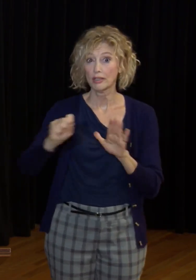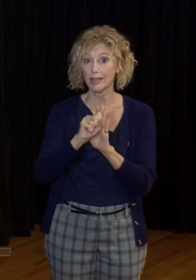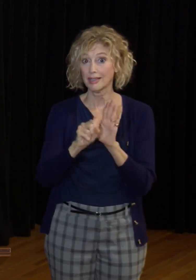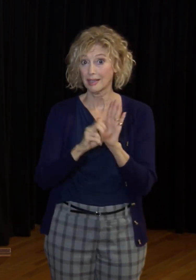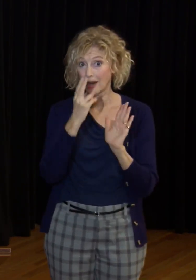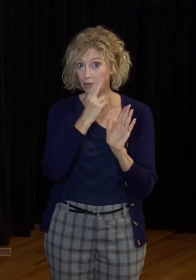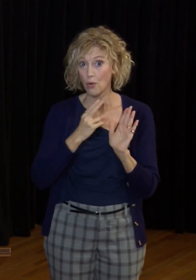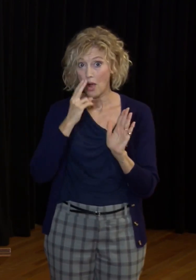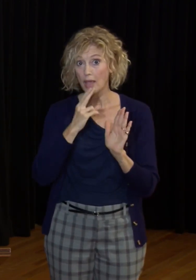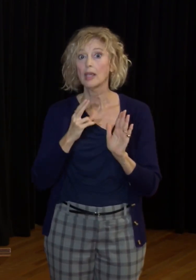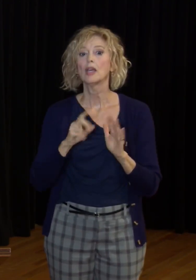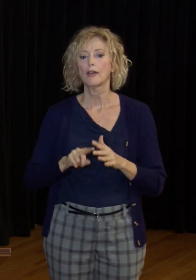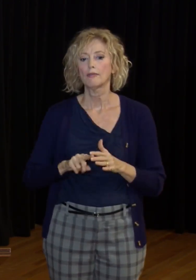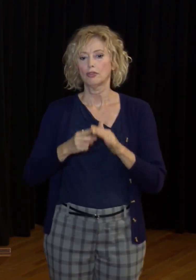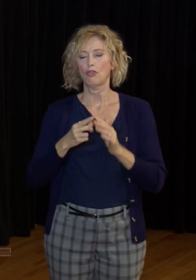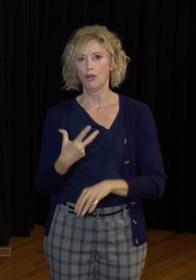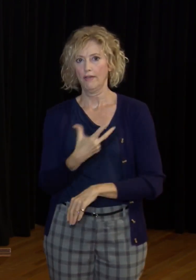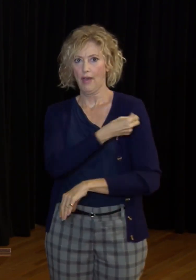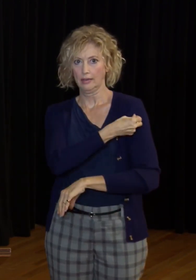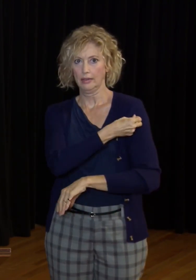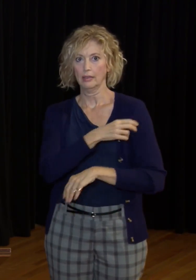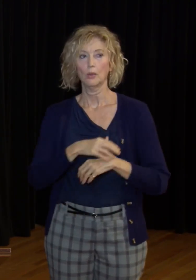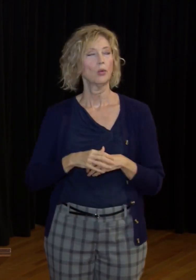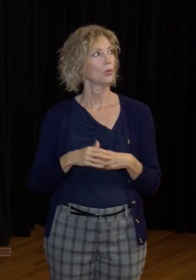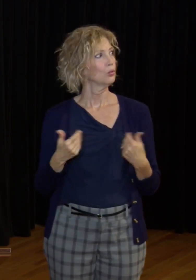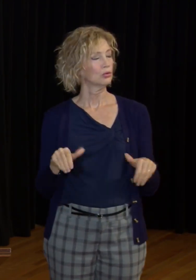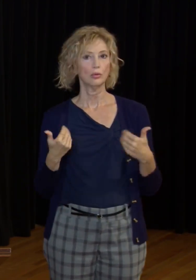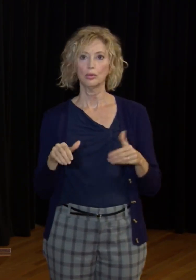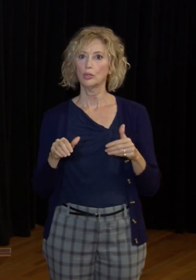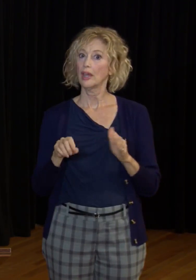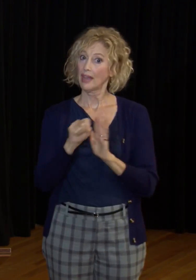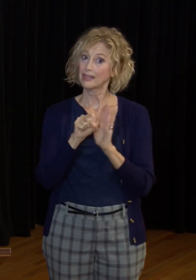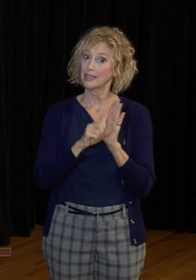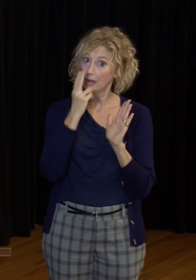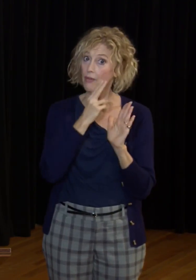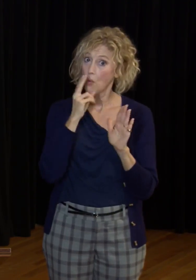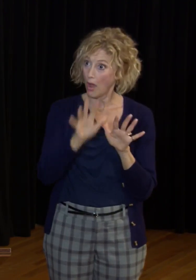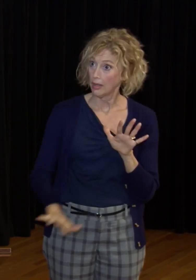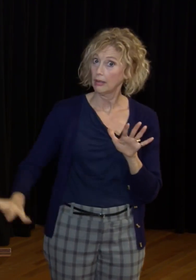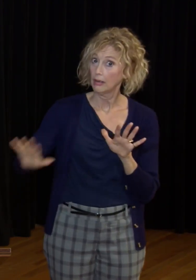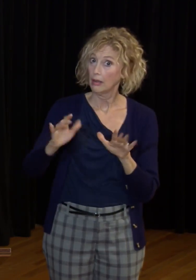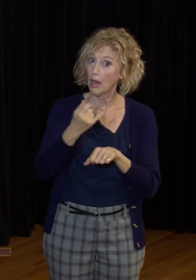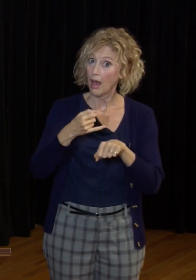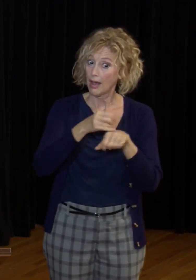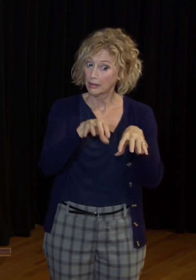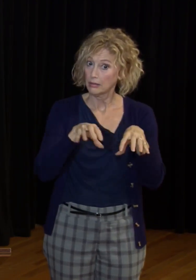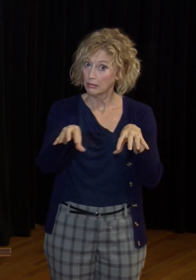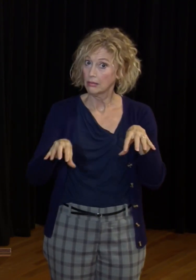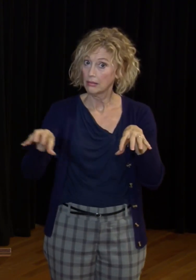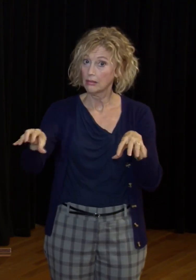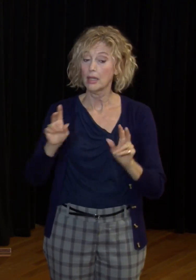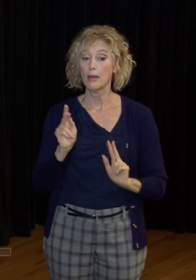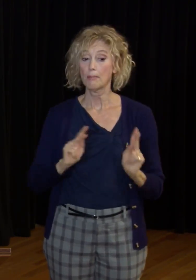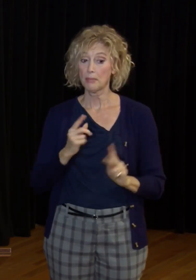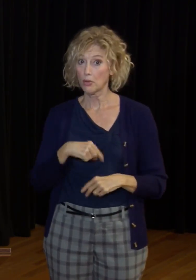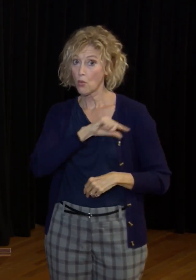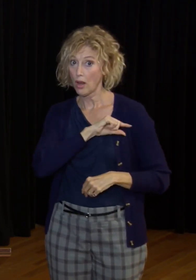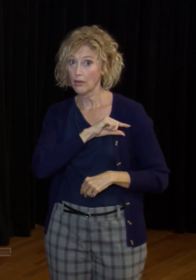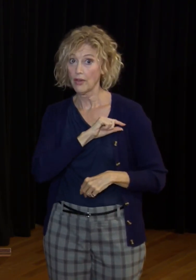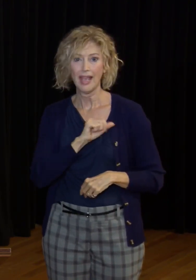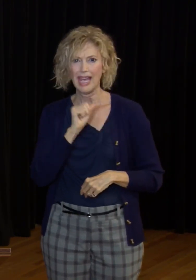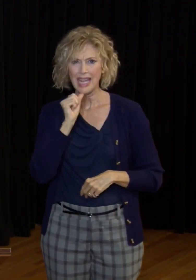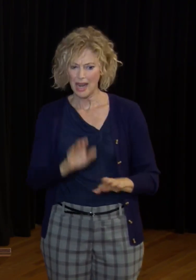now initiated a vaccine. So that's in the whole state. And of the people who are eligible, this excludes